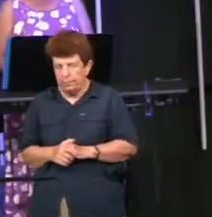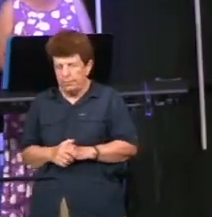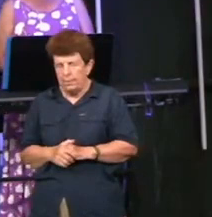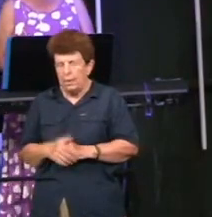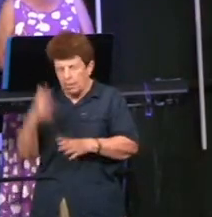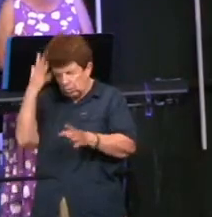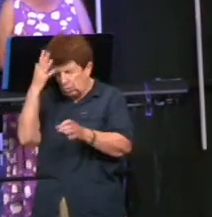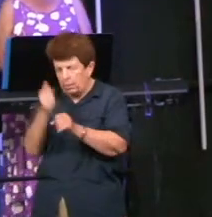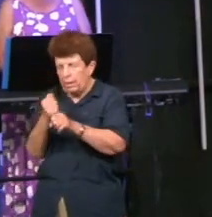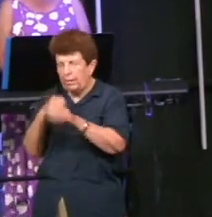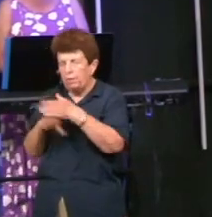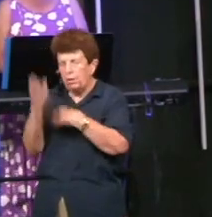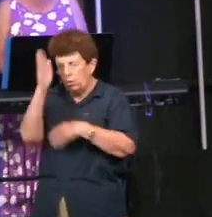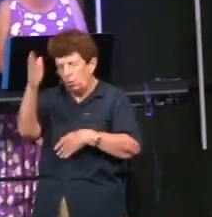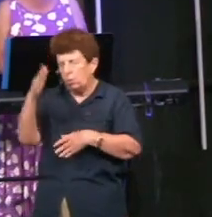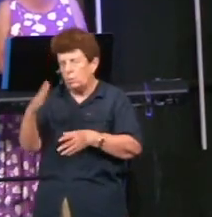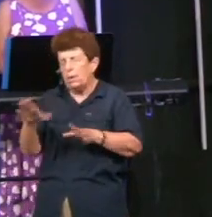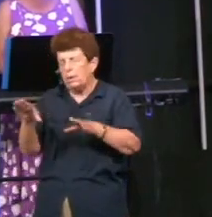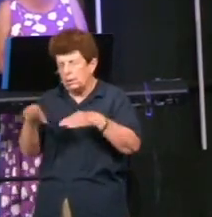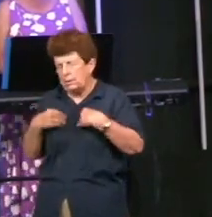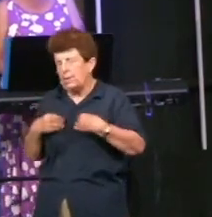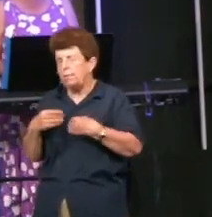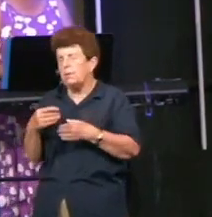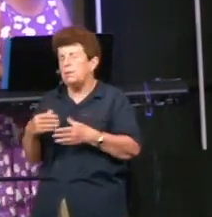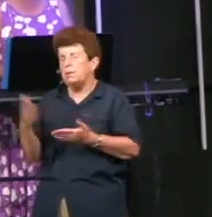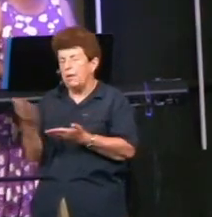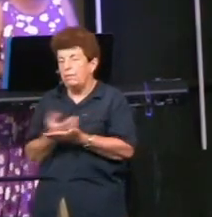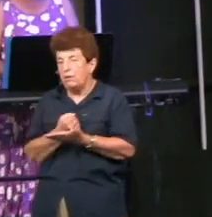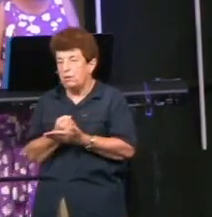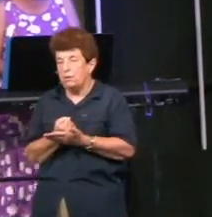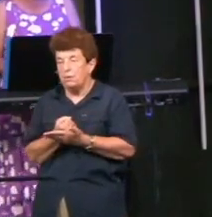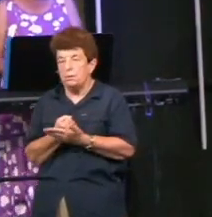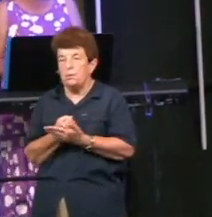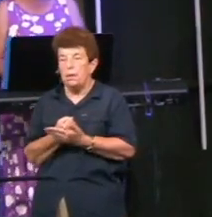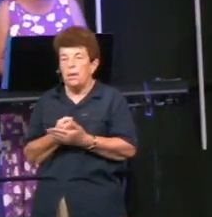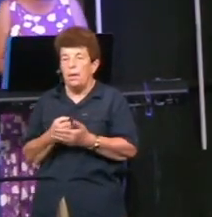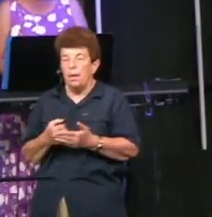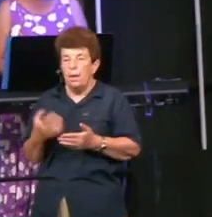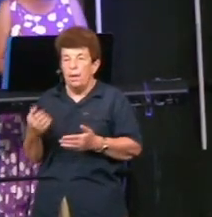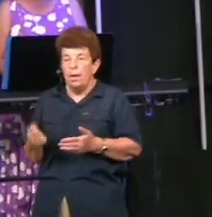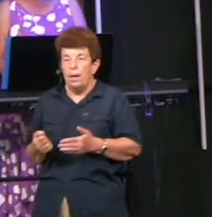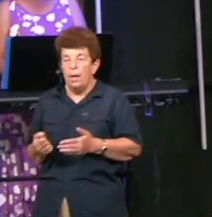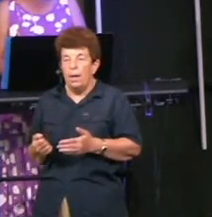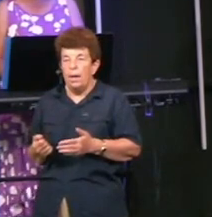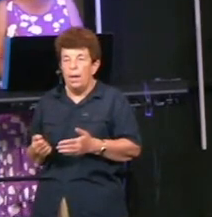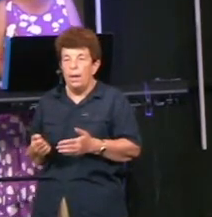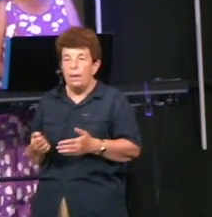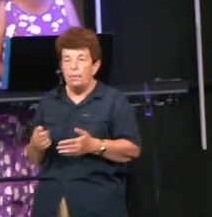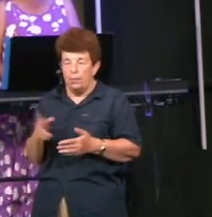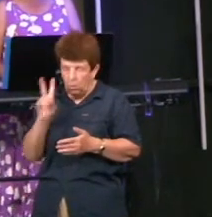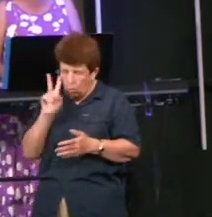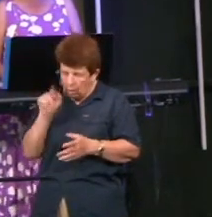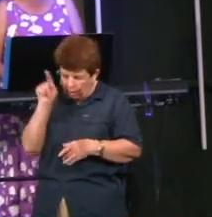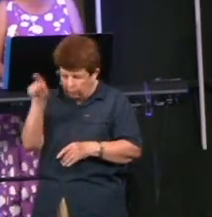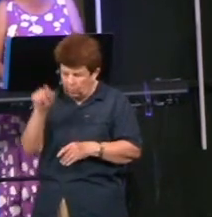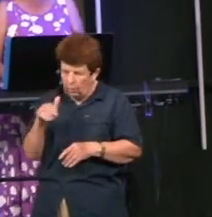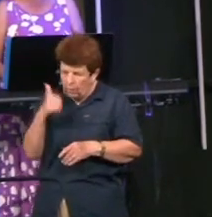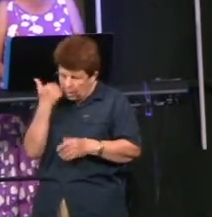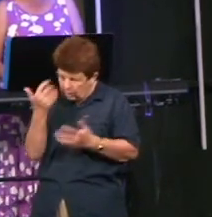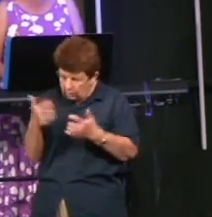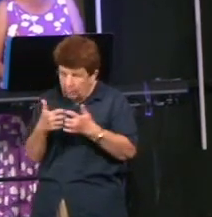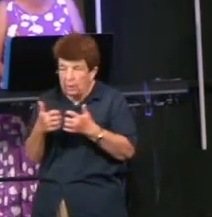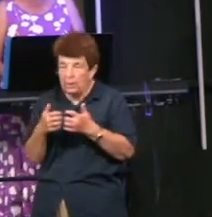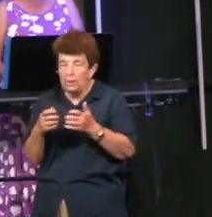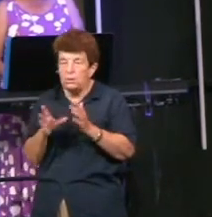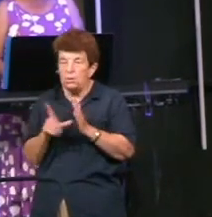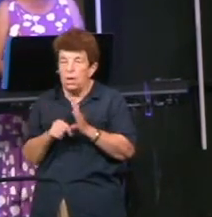to believe in you, to receive salvation, and to be sustained by you each and every day, as often as we